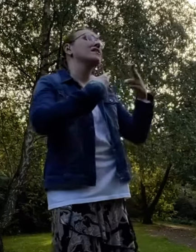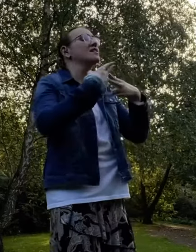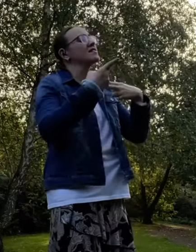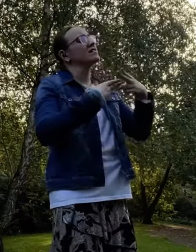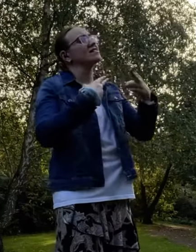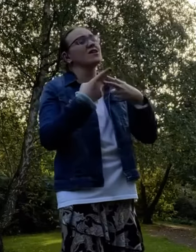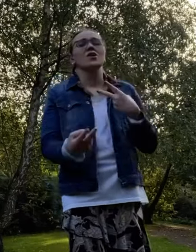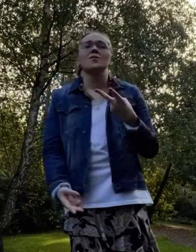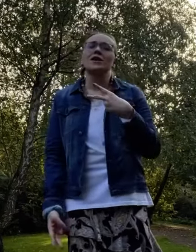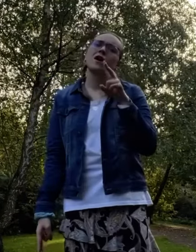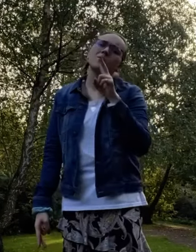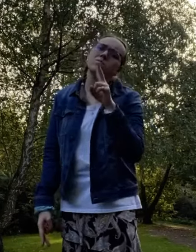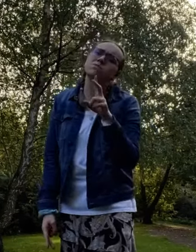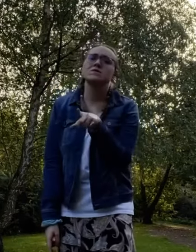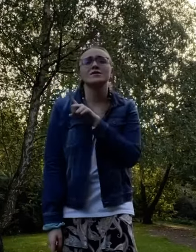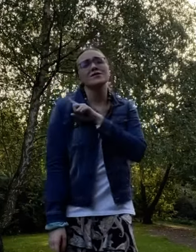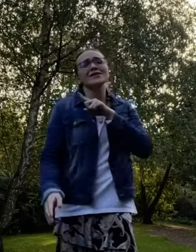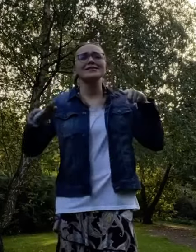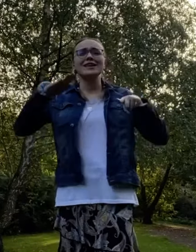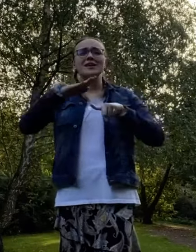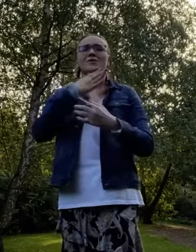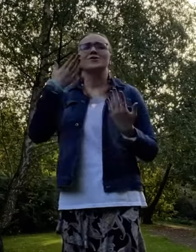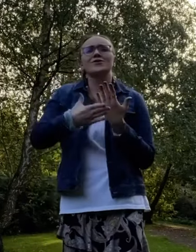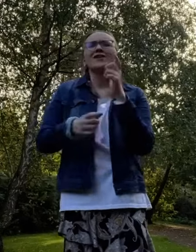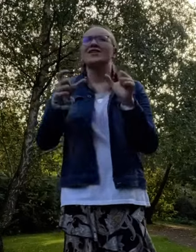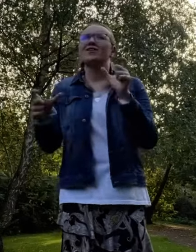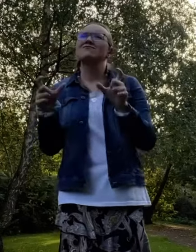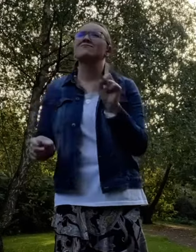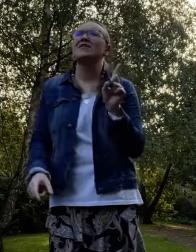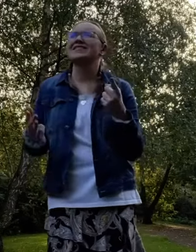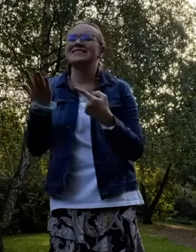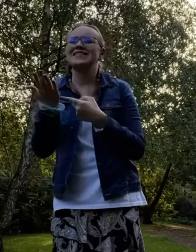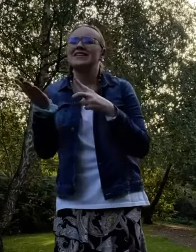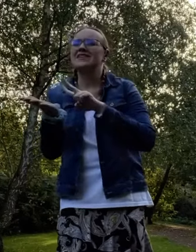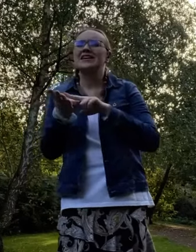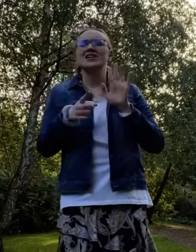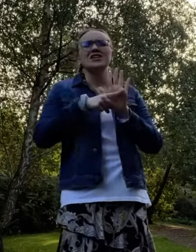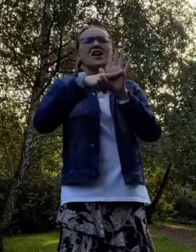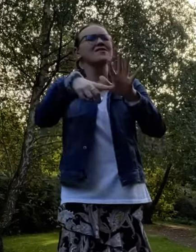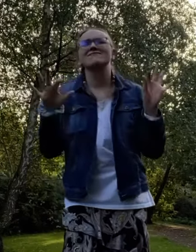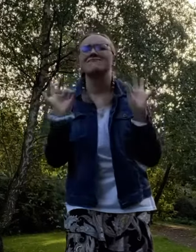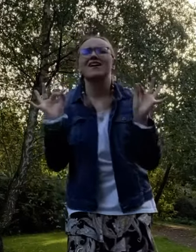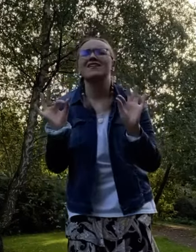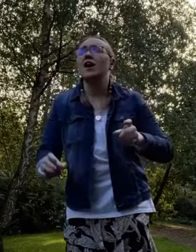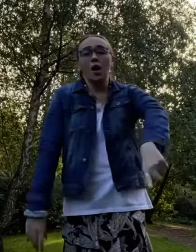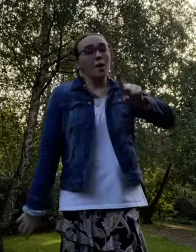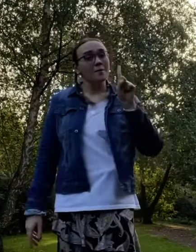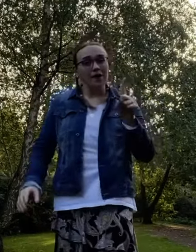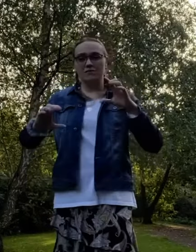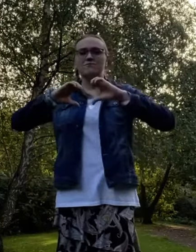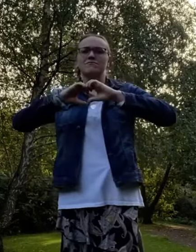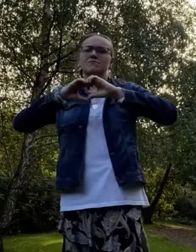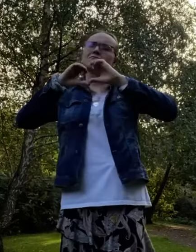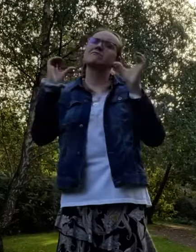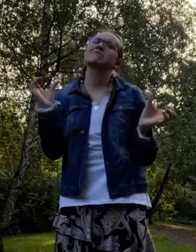the news We get high to escape the new low Cause what the TV shows ain't nothing But a heartbreak